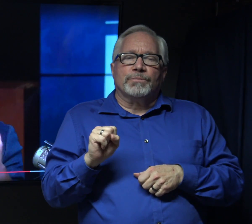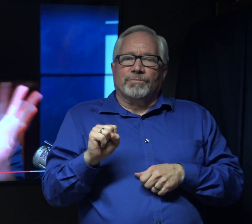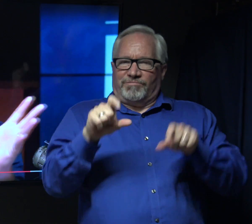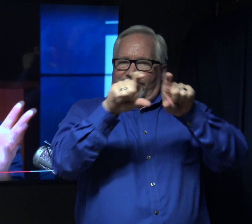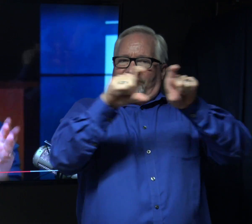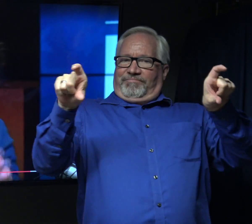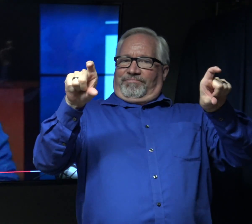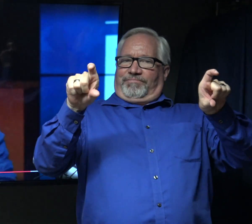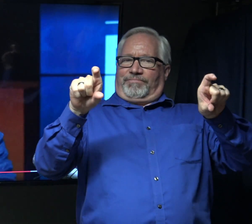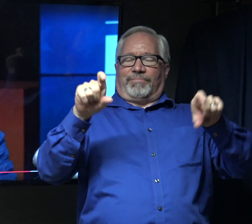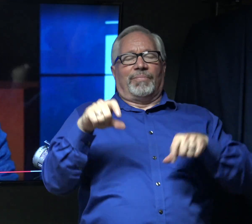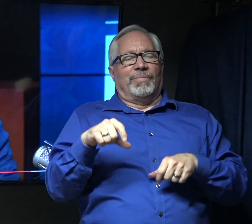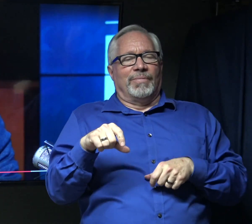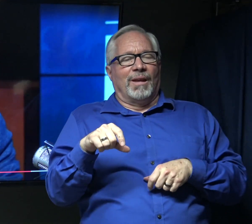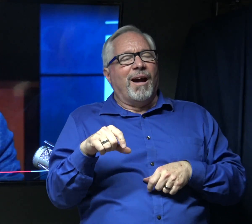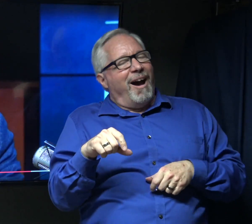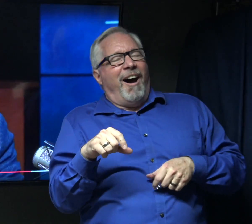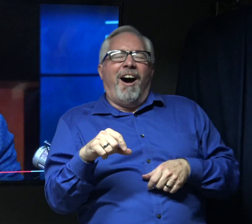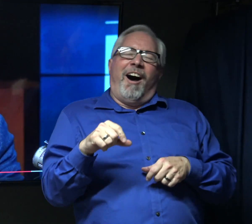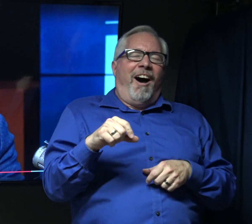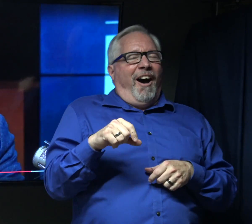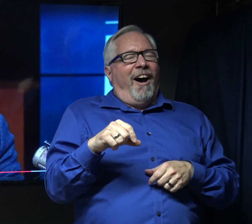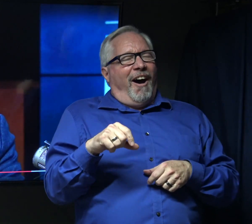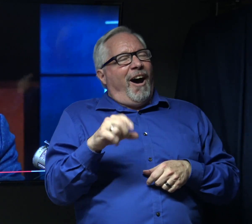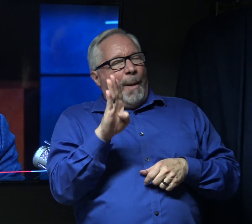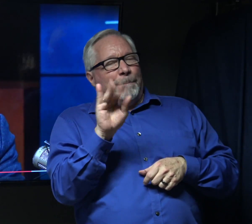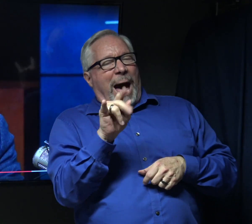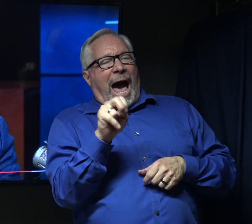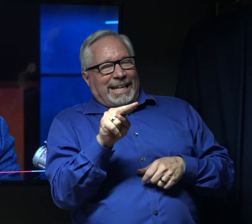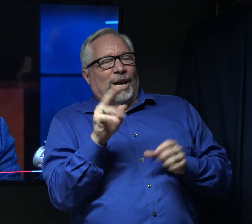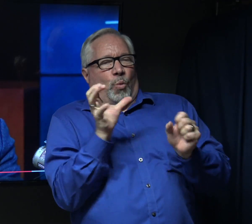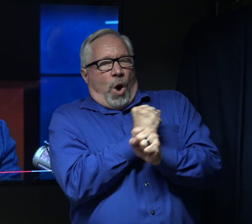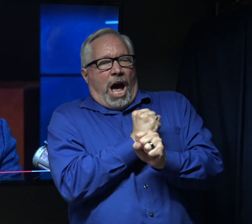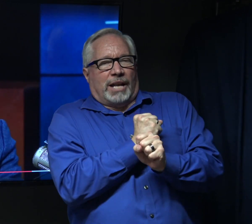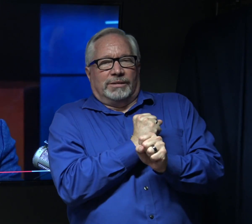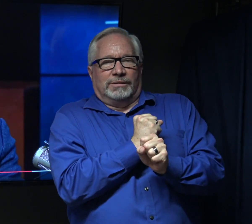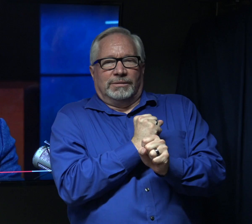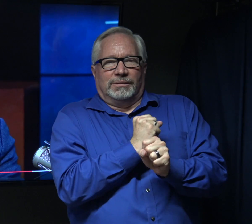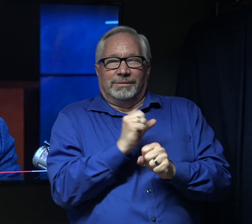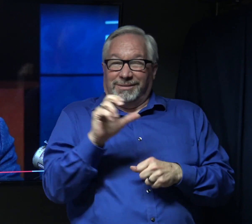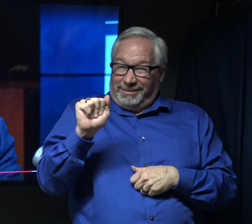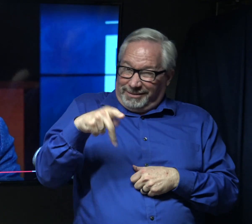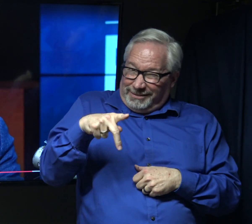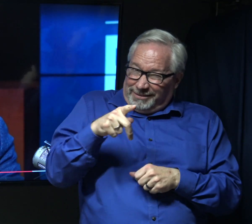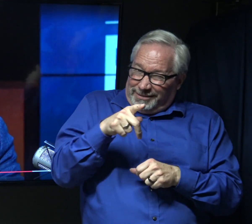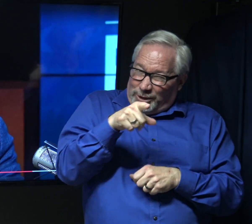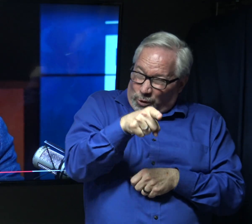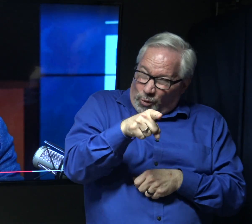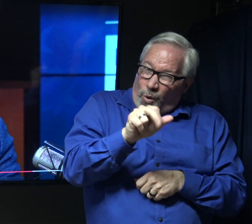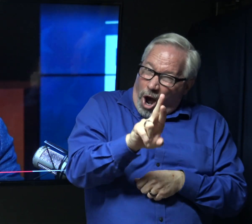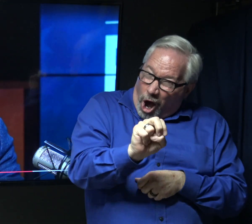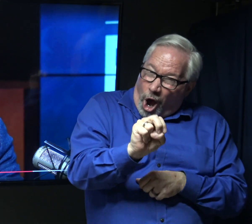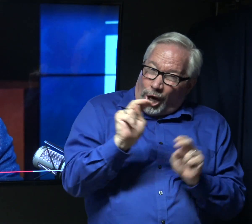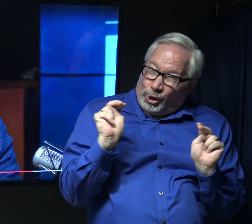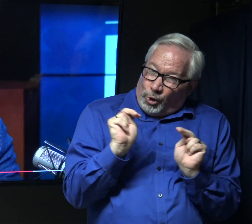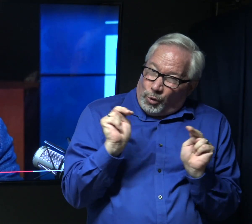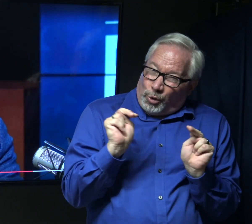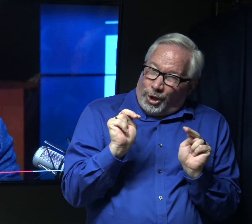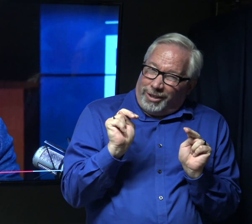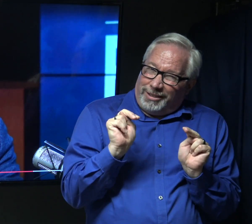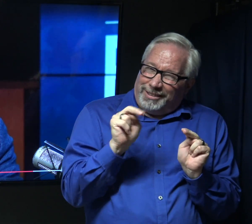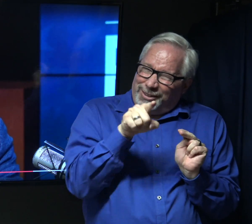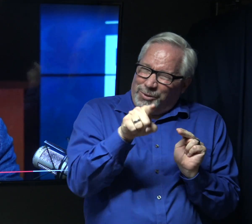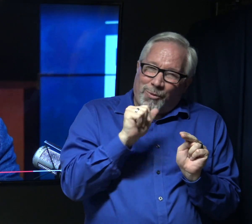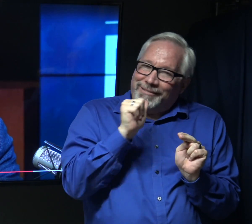headline came in, the Associated Press calls the election, as though the Associated Press were politically neutral, as though the Associated Press were objective reporters. The